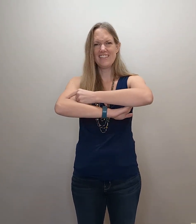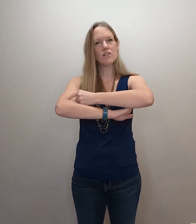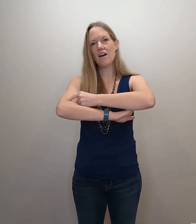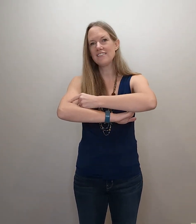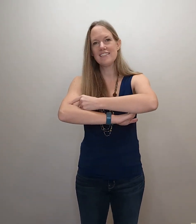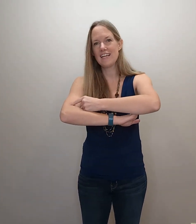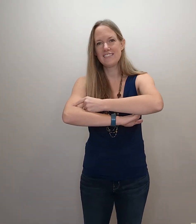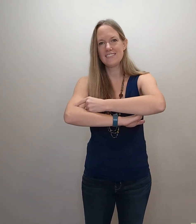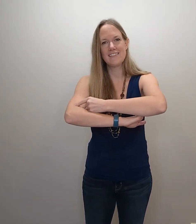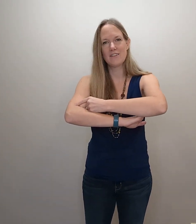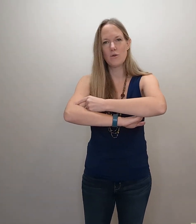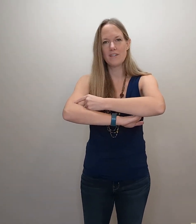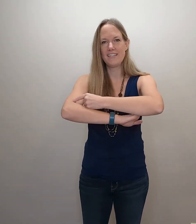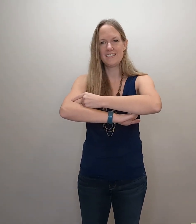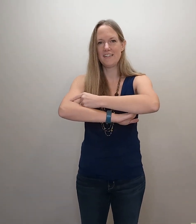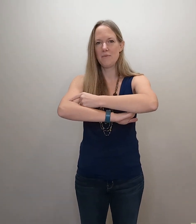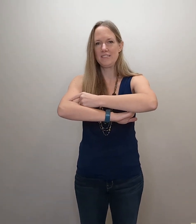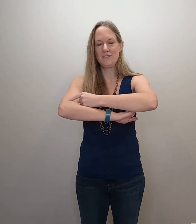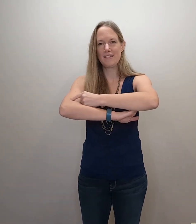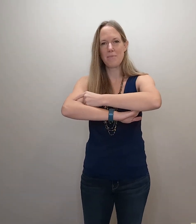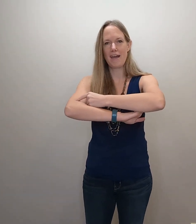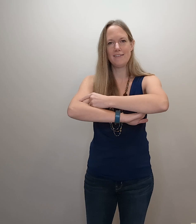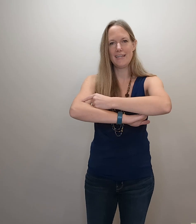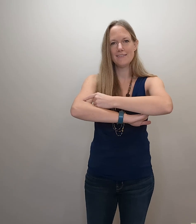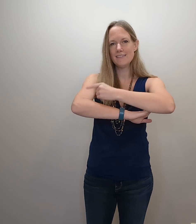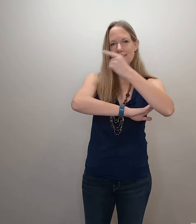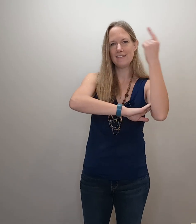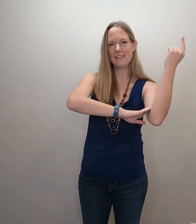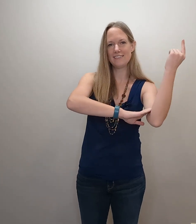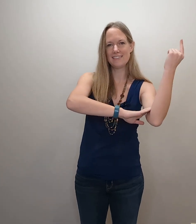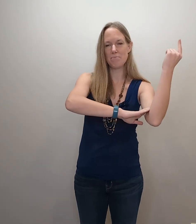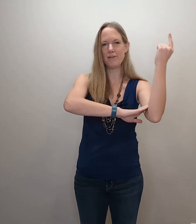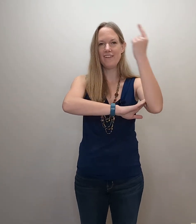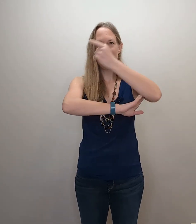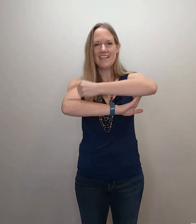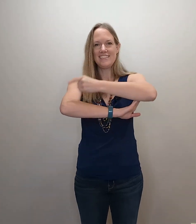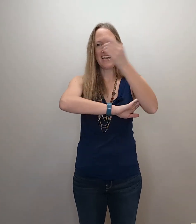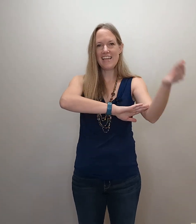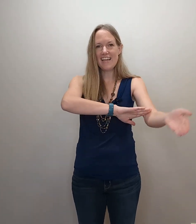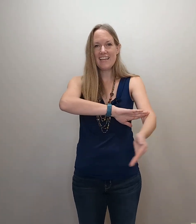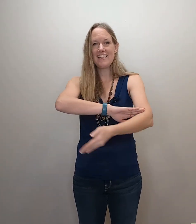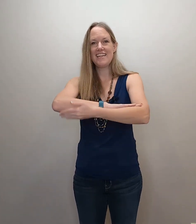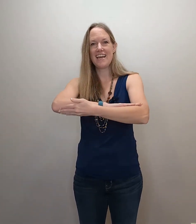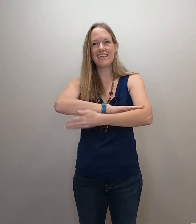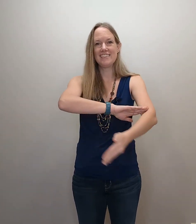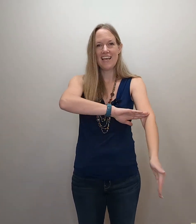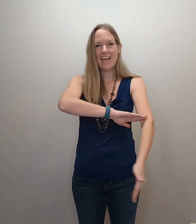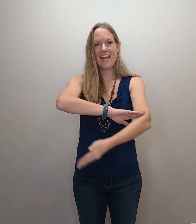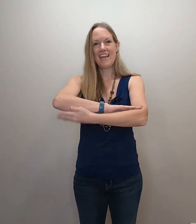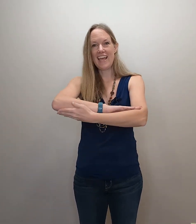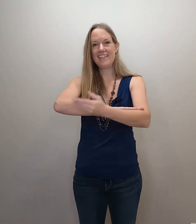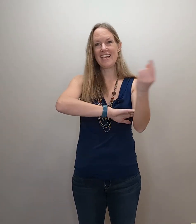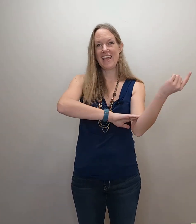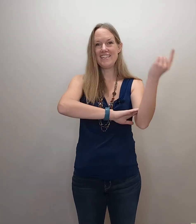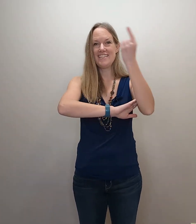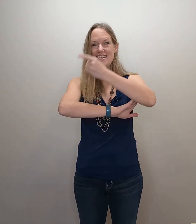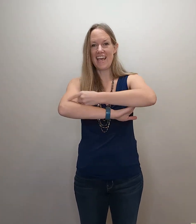so honestly, that's just a little coordination. And once you get the pattern down, it's simple. Day and night, night and